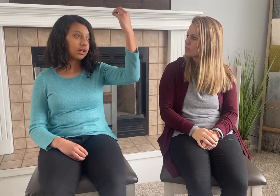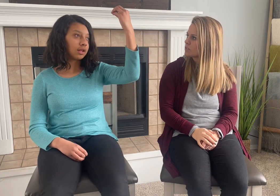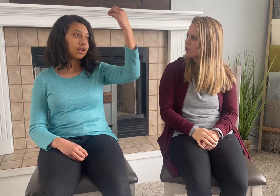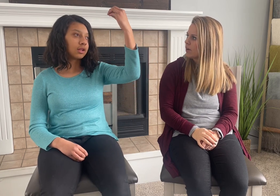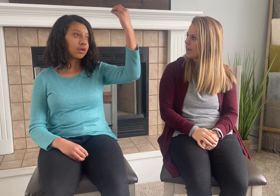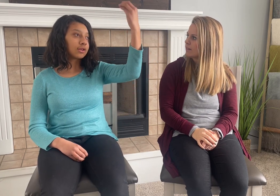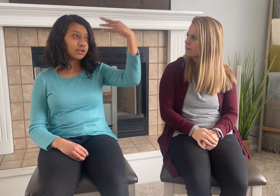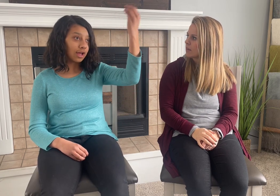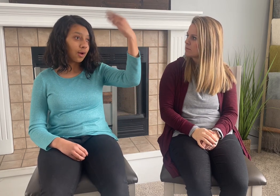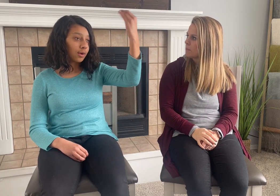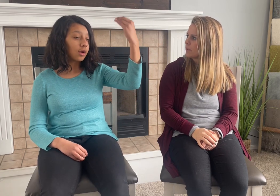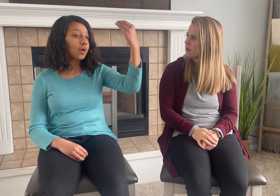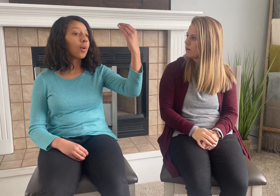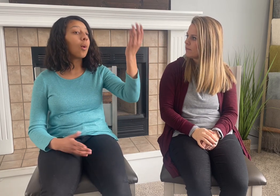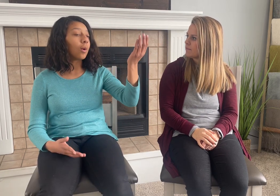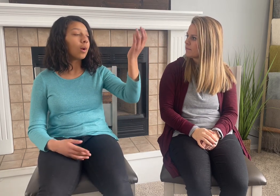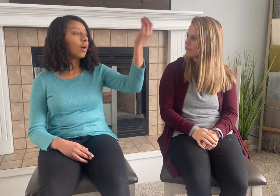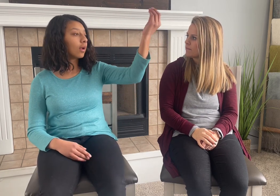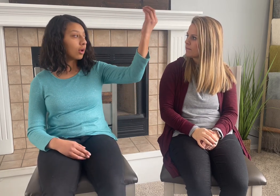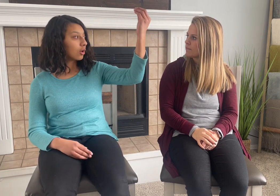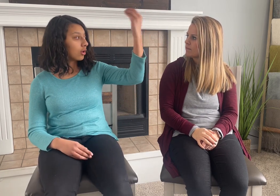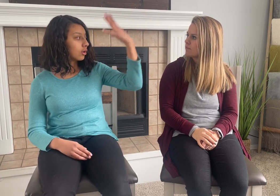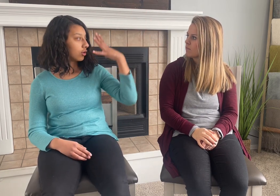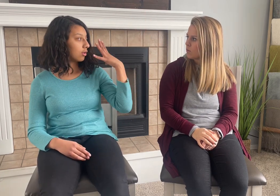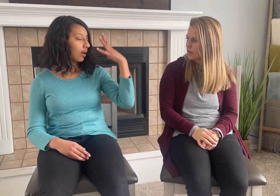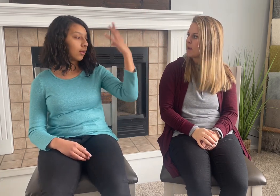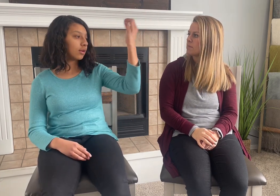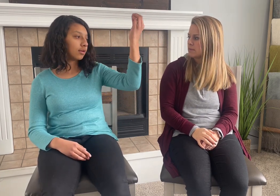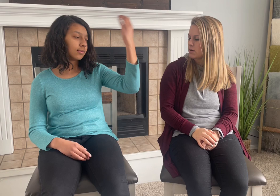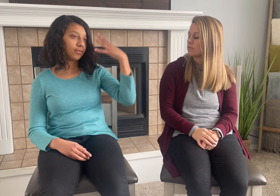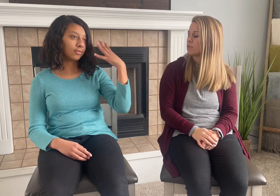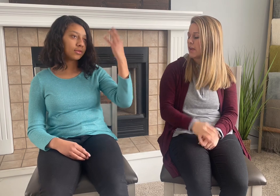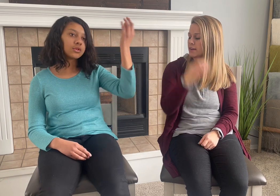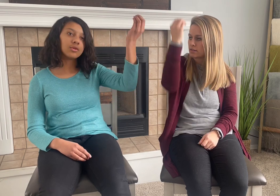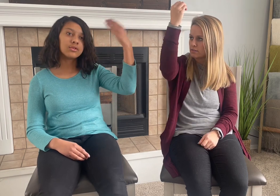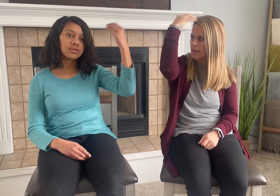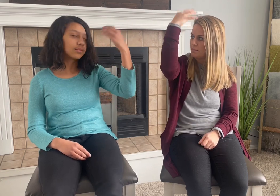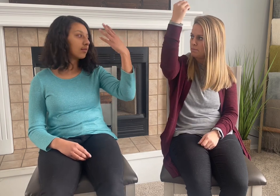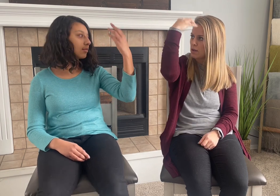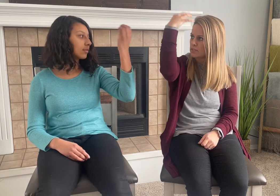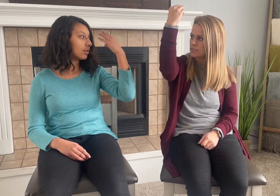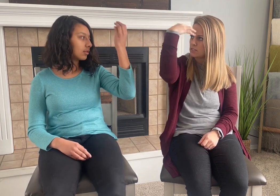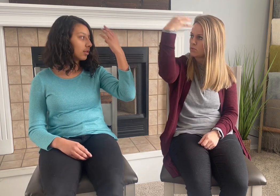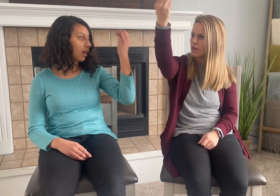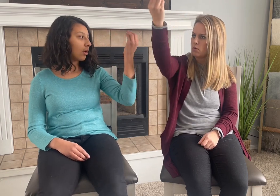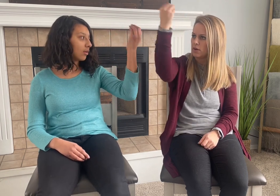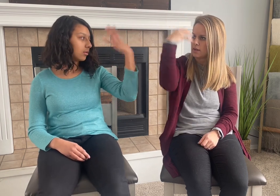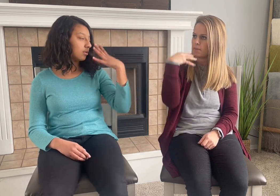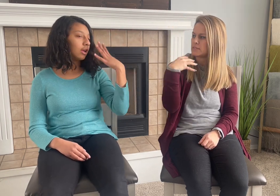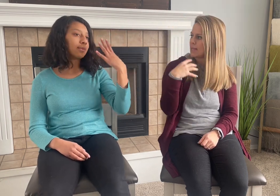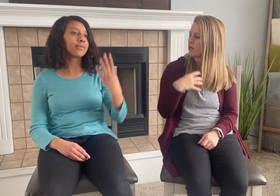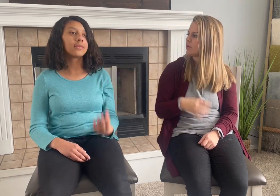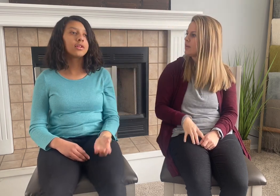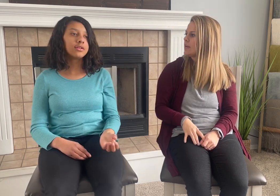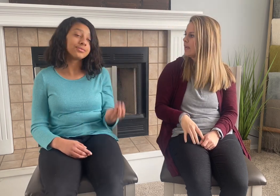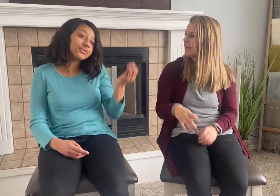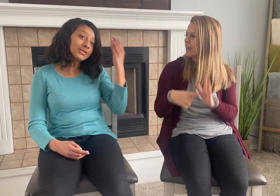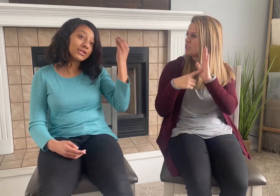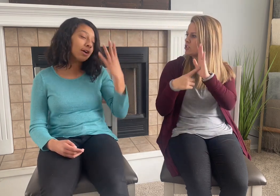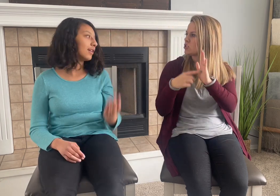So your hand comes up here or it comes or your hand. Yeah. Bounces this way or it comes down. And yeah, it's just